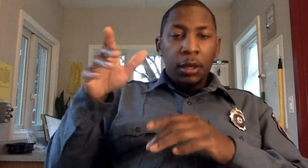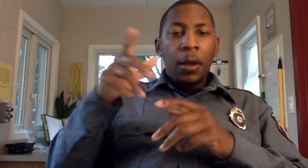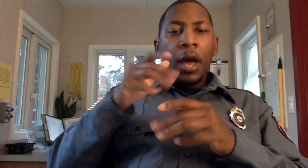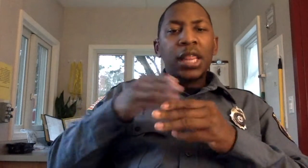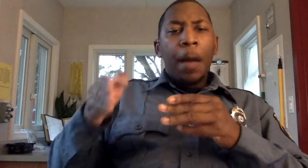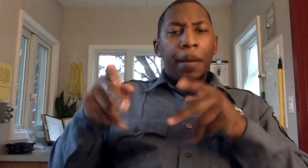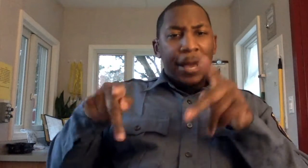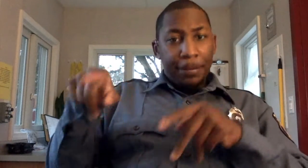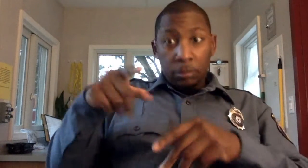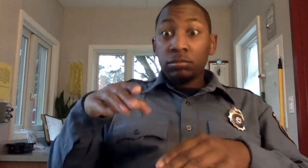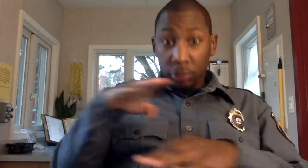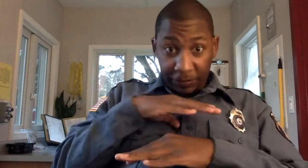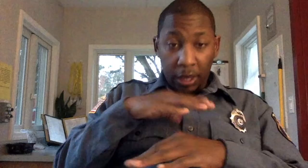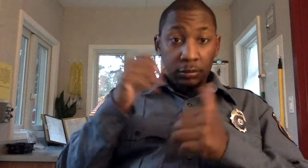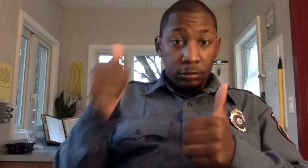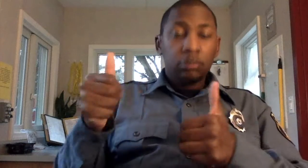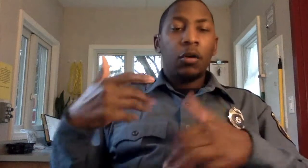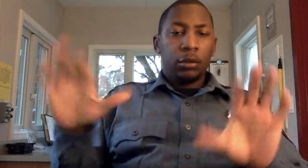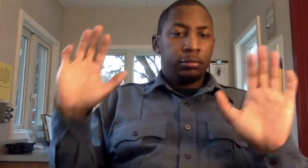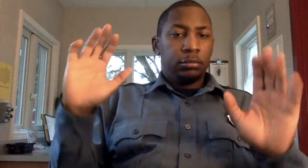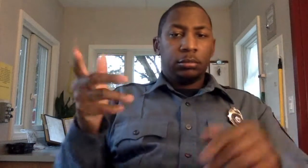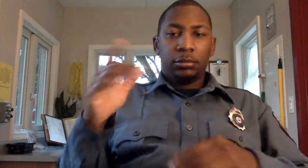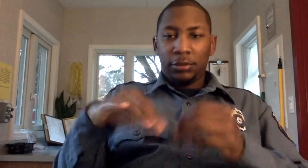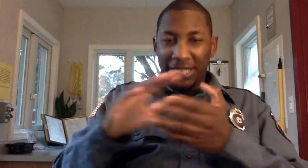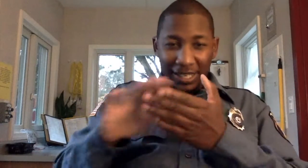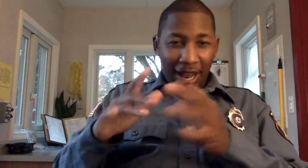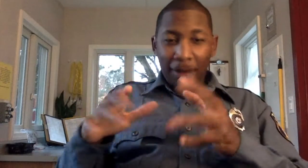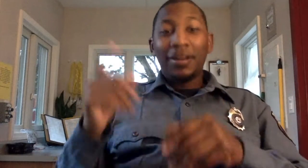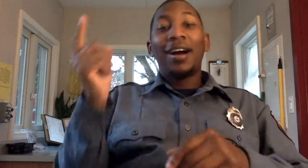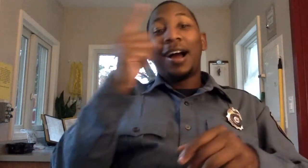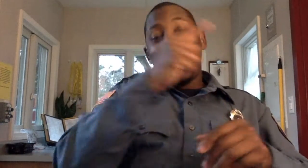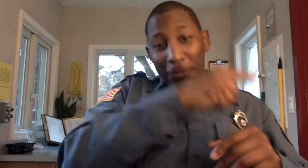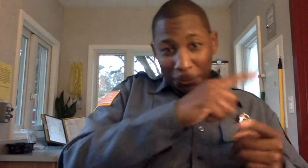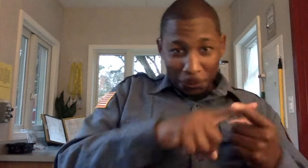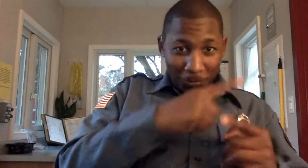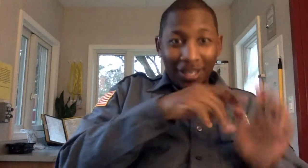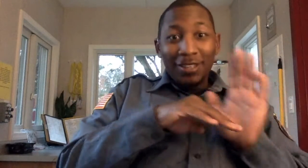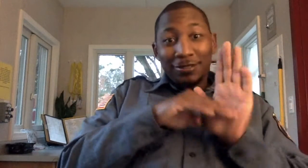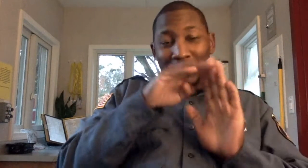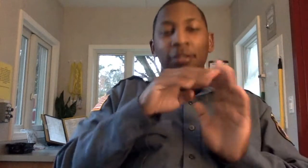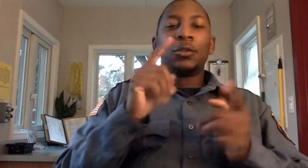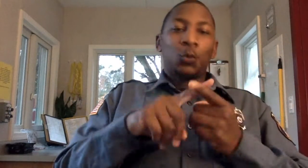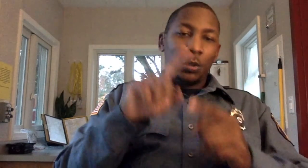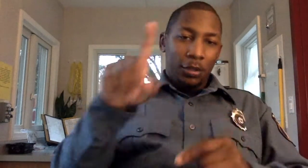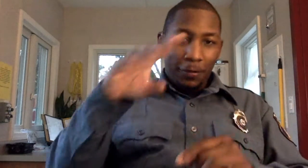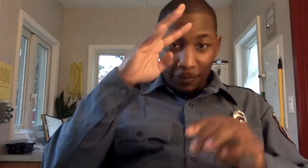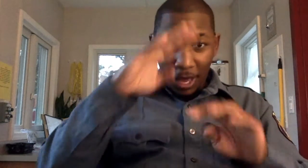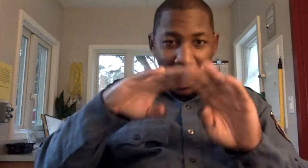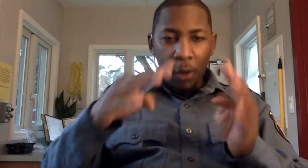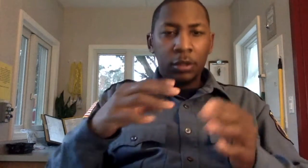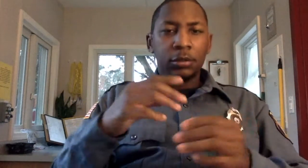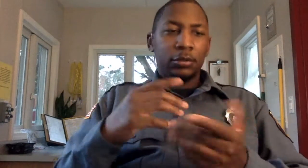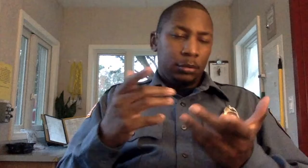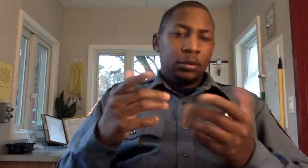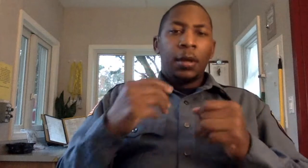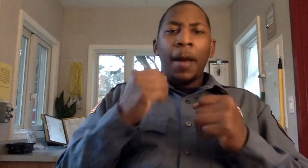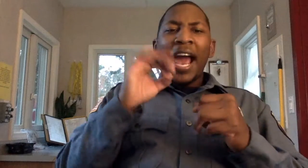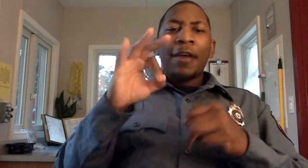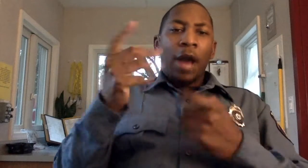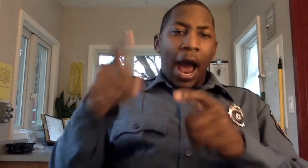then once the people are satisfied with it, then we're done. And then we go fill it up again in case there's